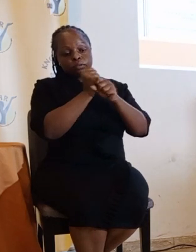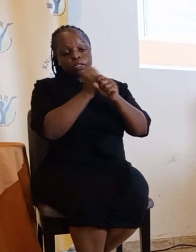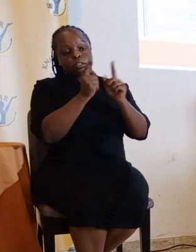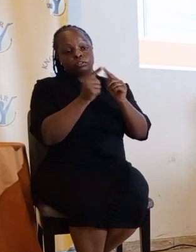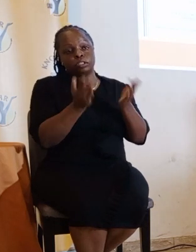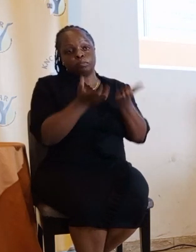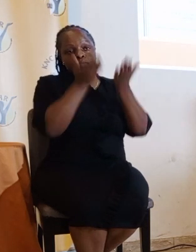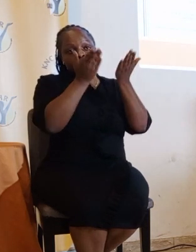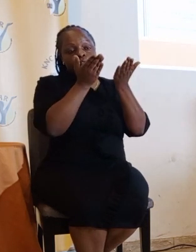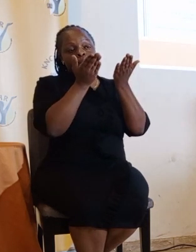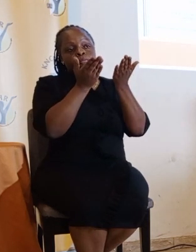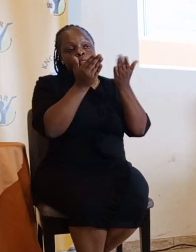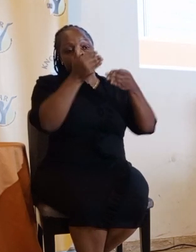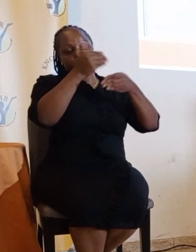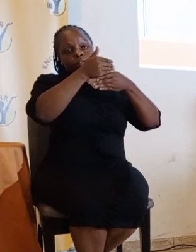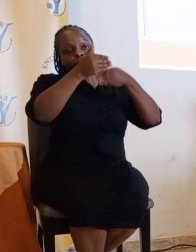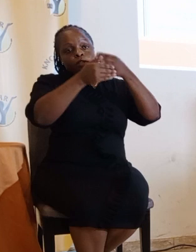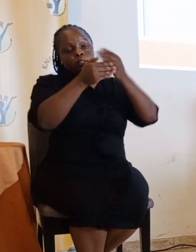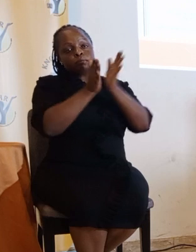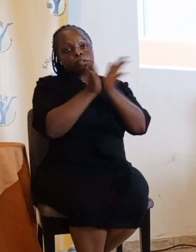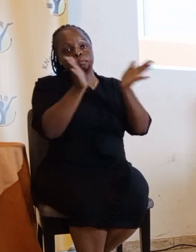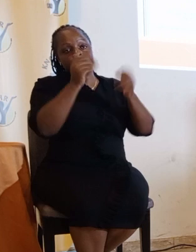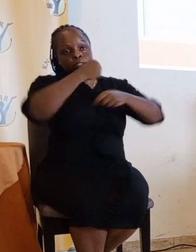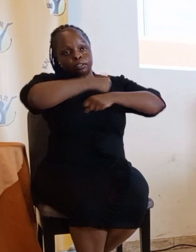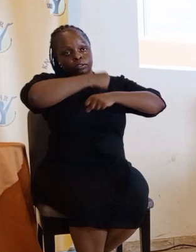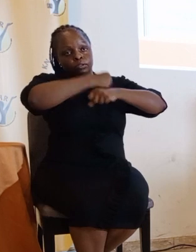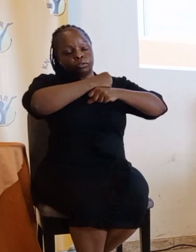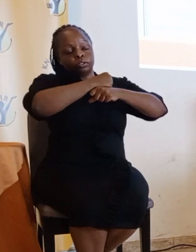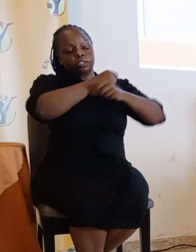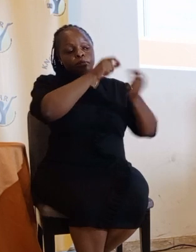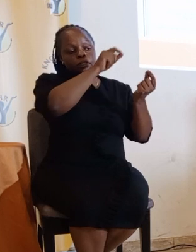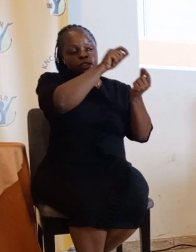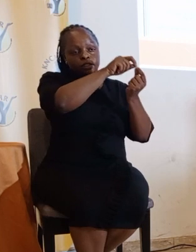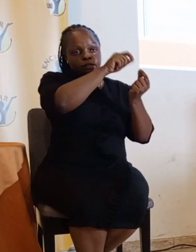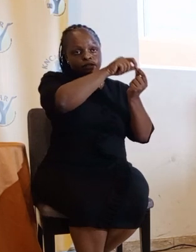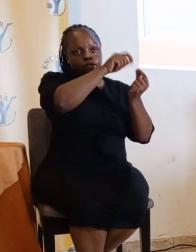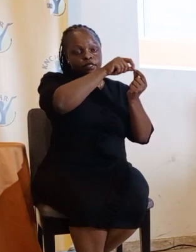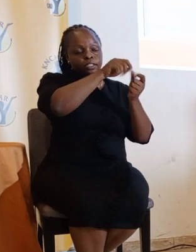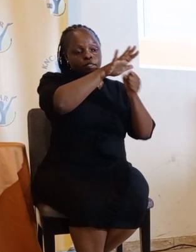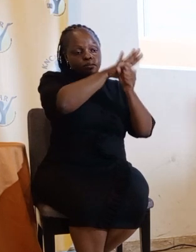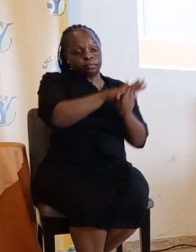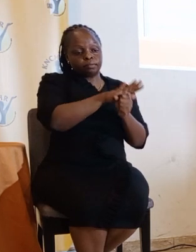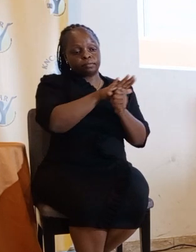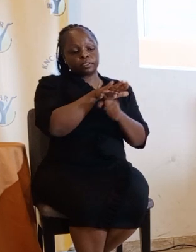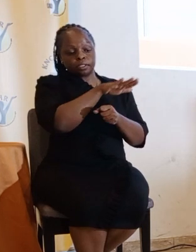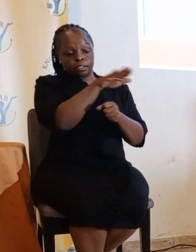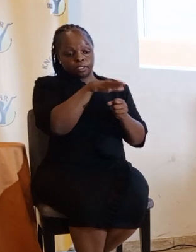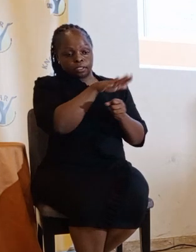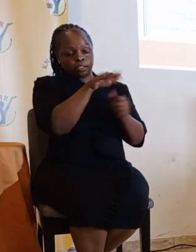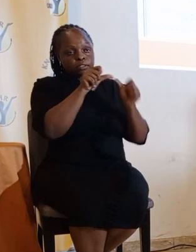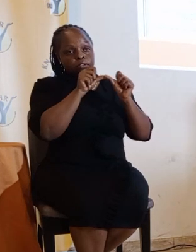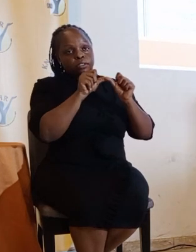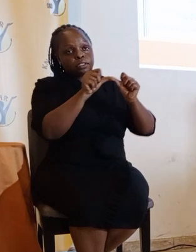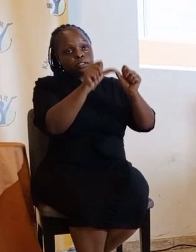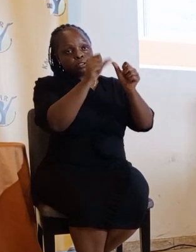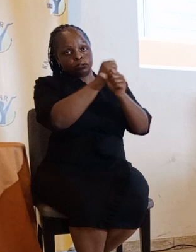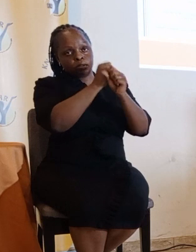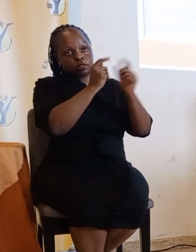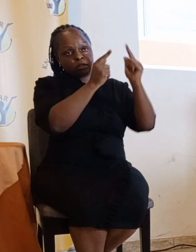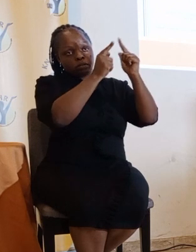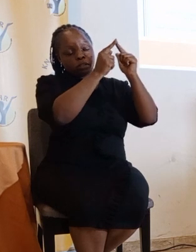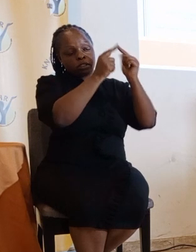improvement of the infrastructure in public schools, particularly in marginalized areas, and continue to work